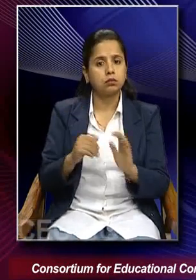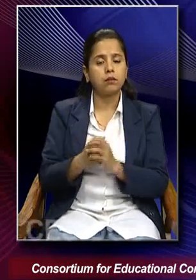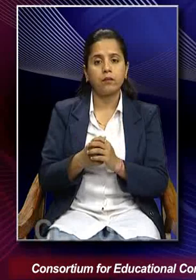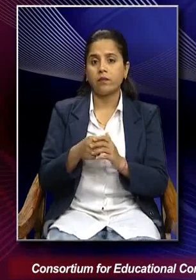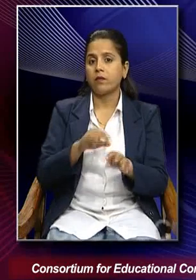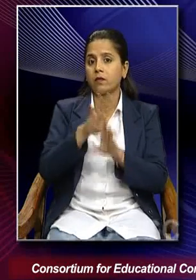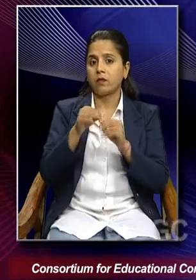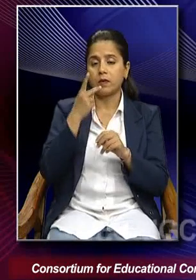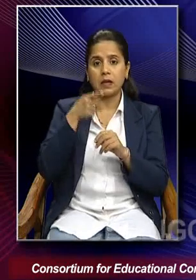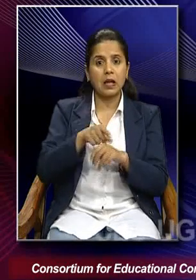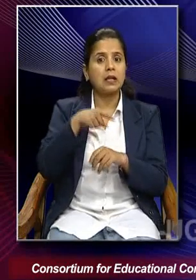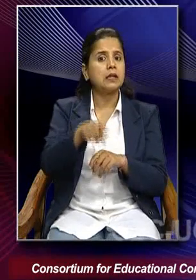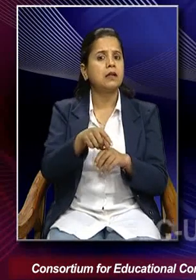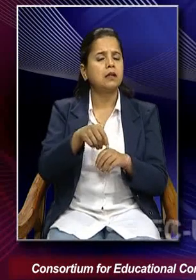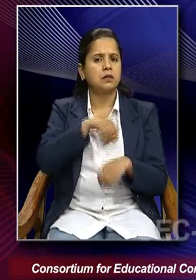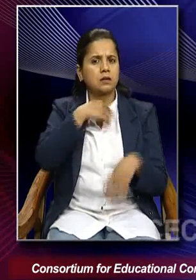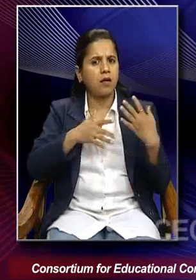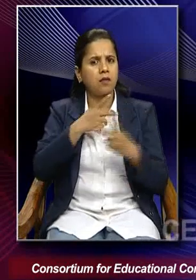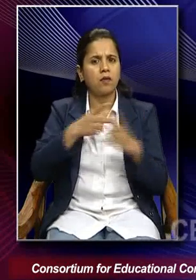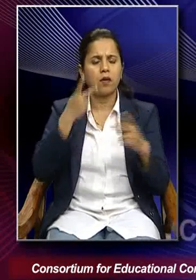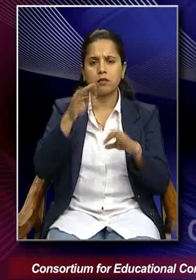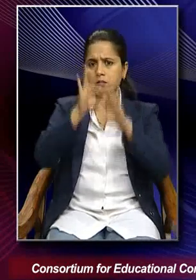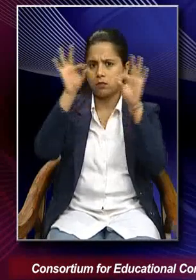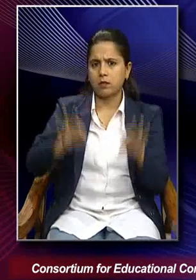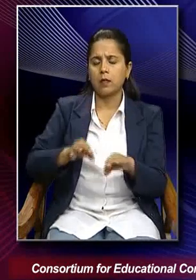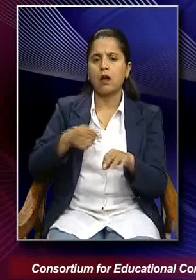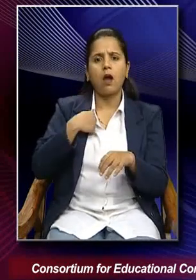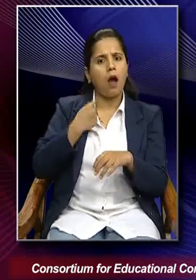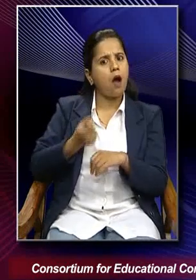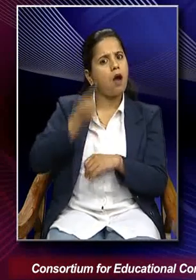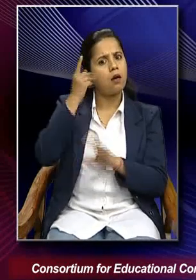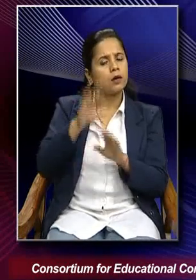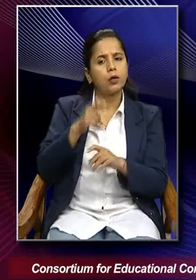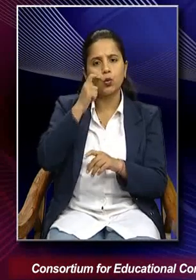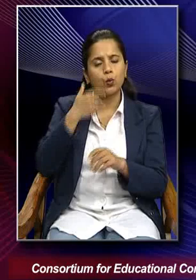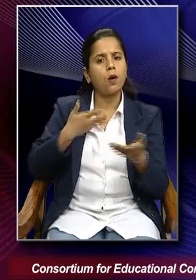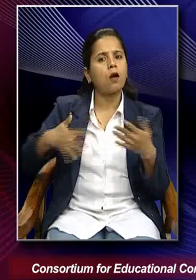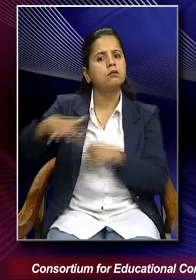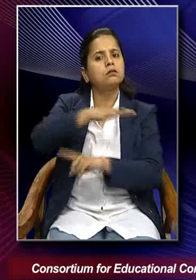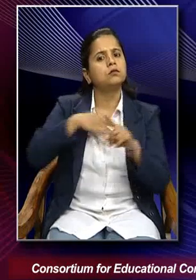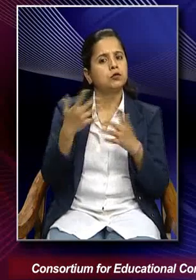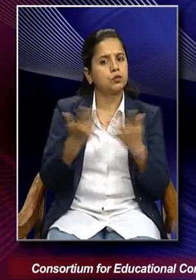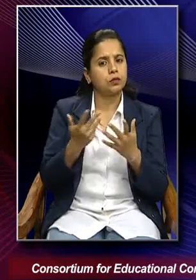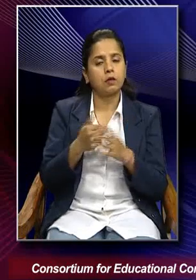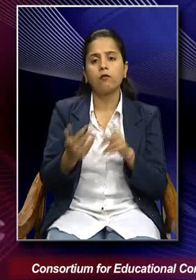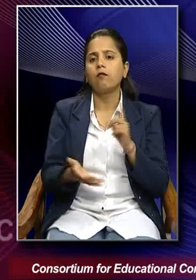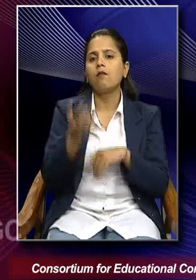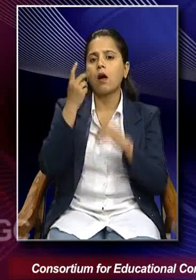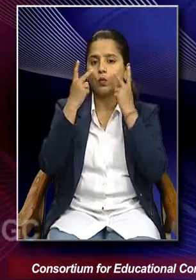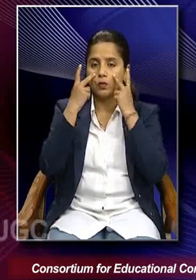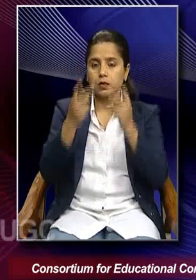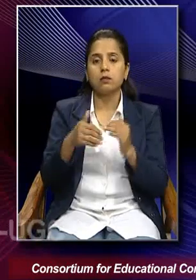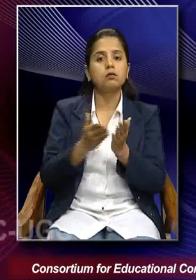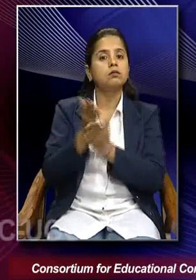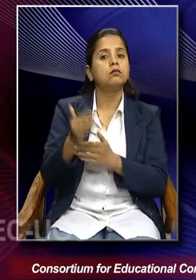These teachings serves as the framework for understanding the human condition and finding a